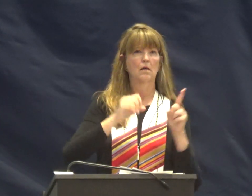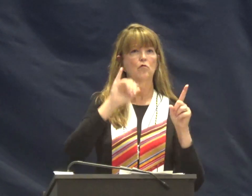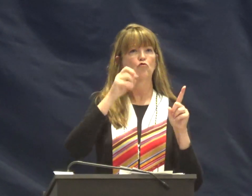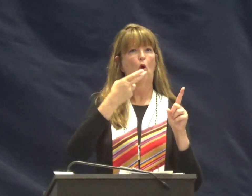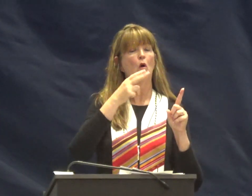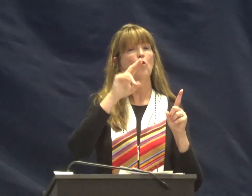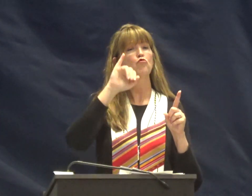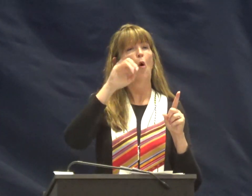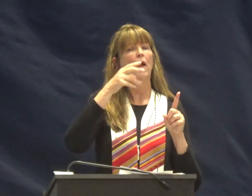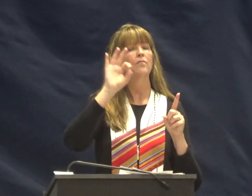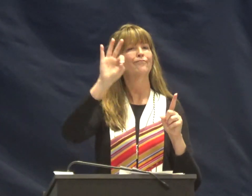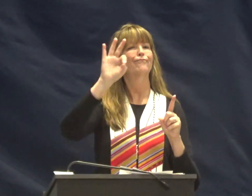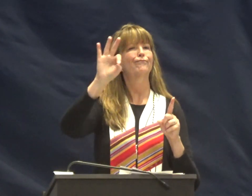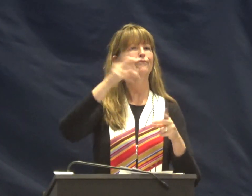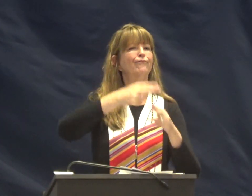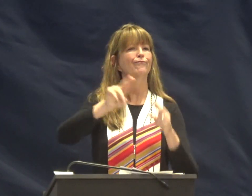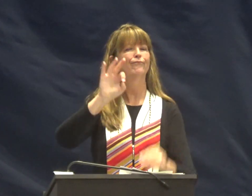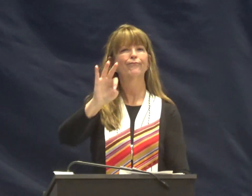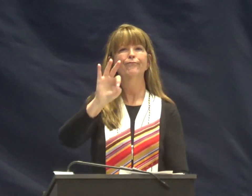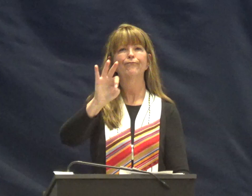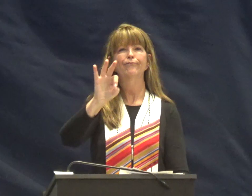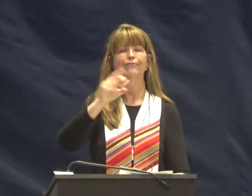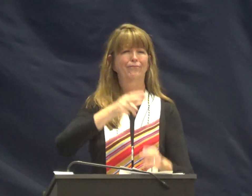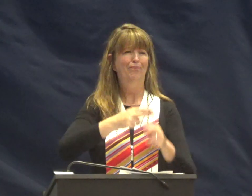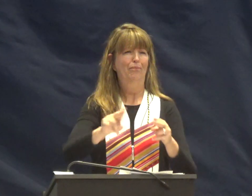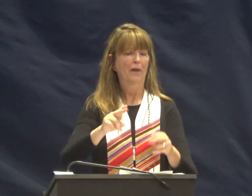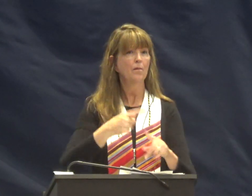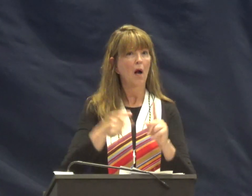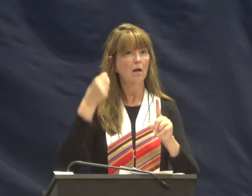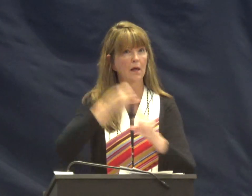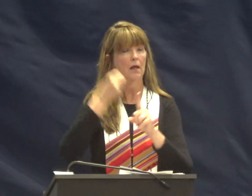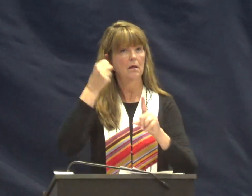Now that short sermon had quite an impact